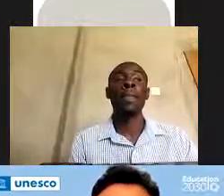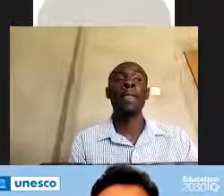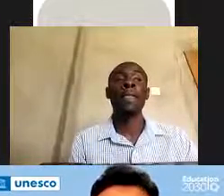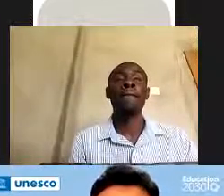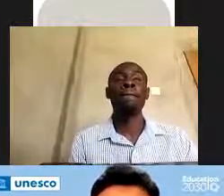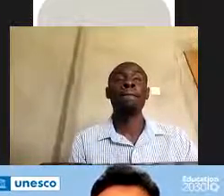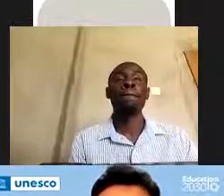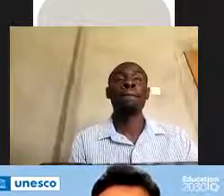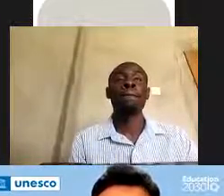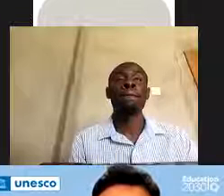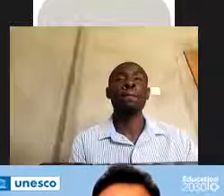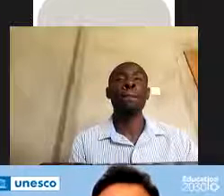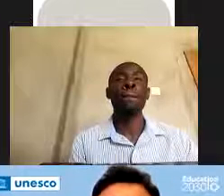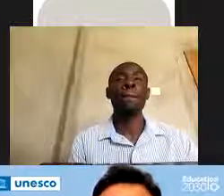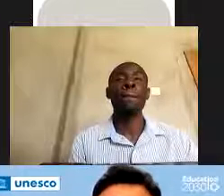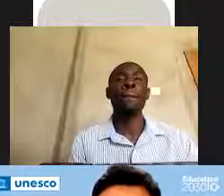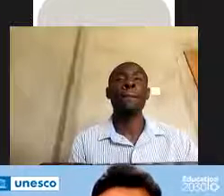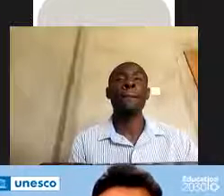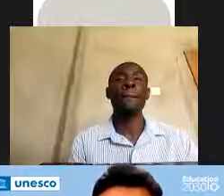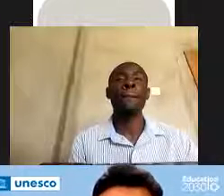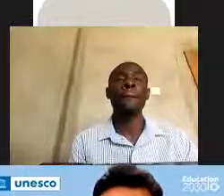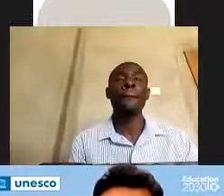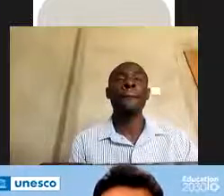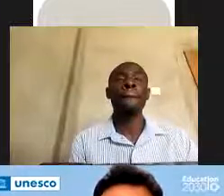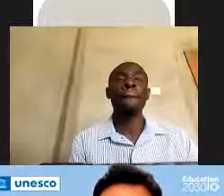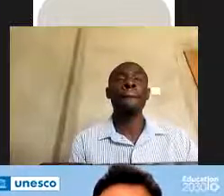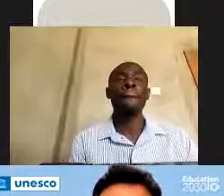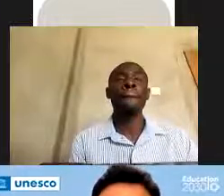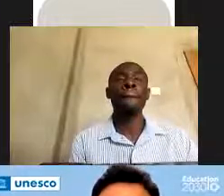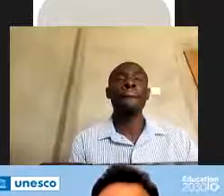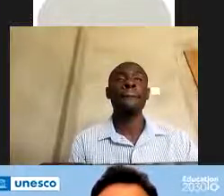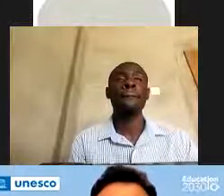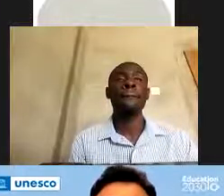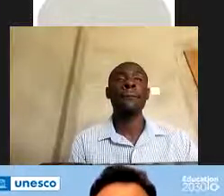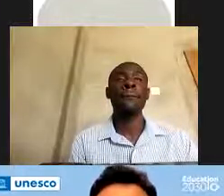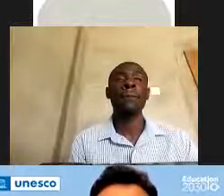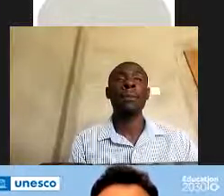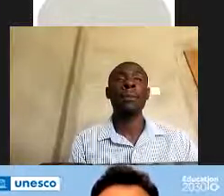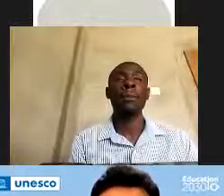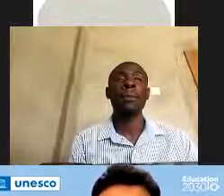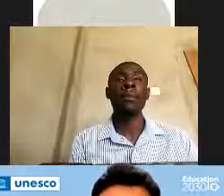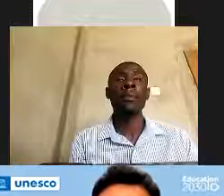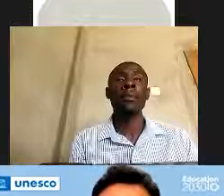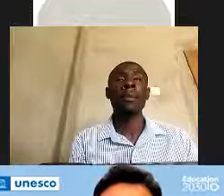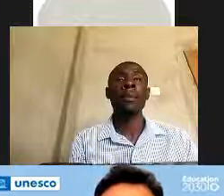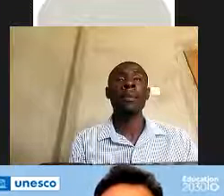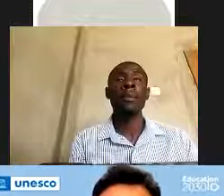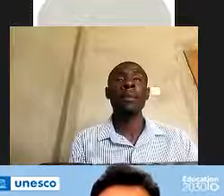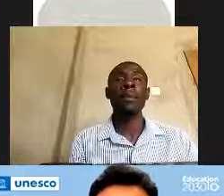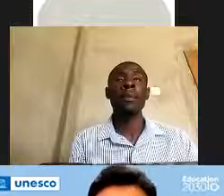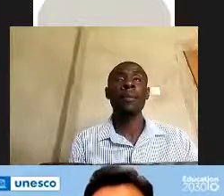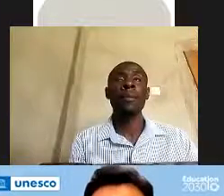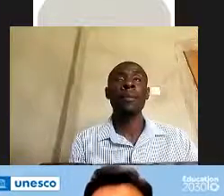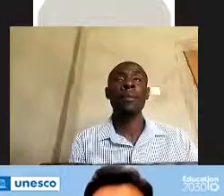to answer your questions and address your comments. And then, because we feel very strongly about